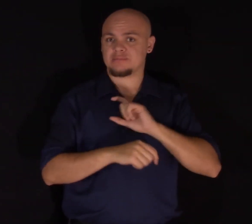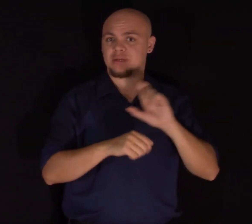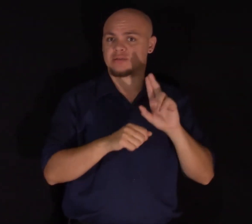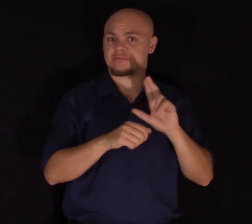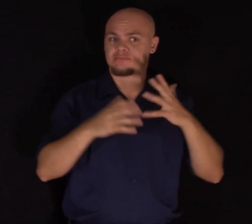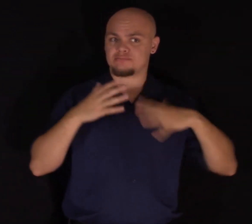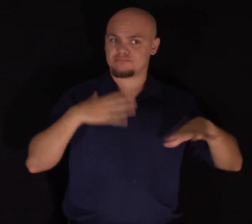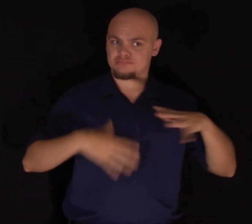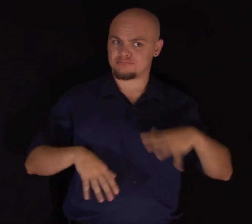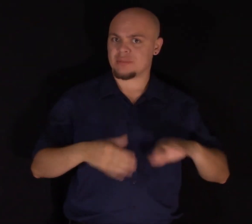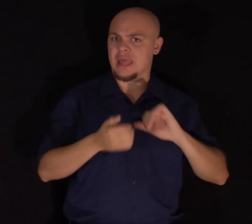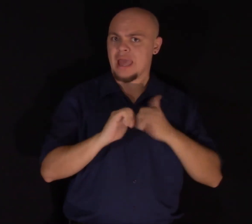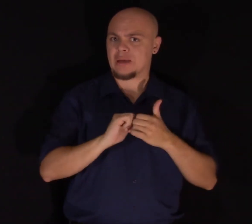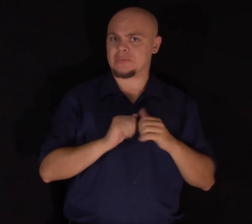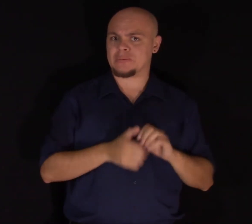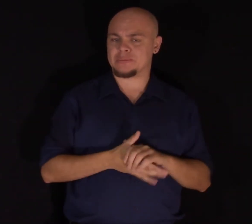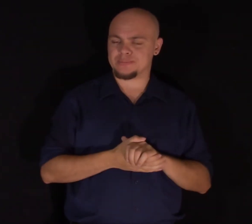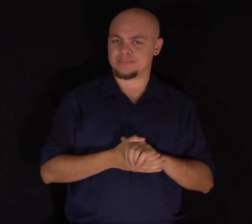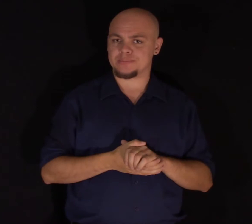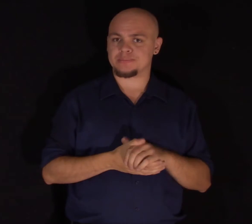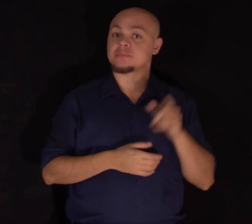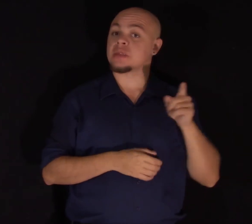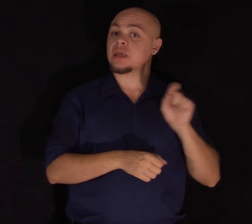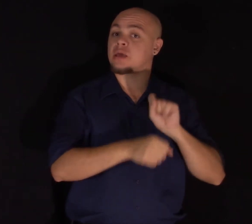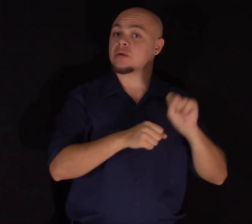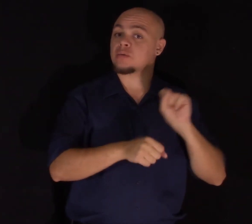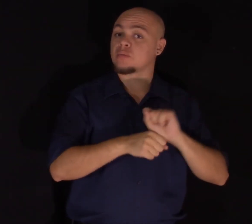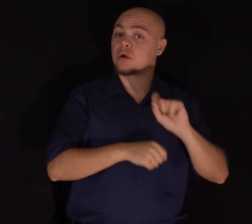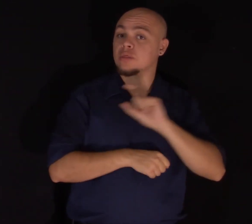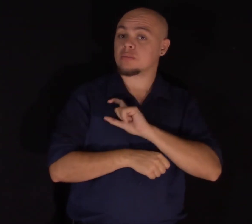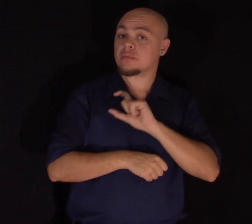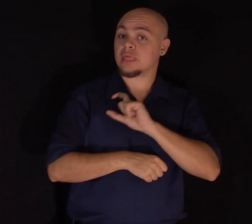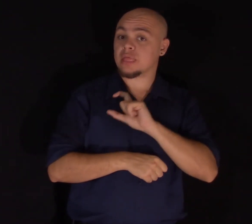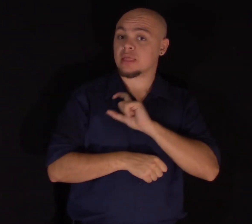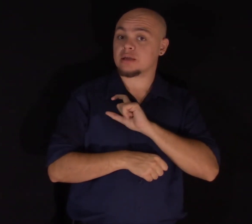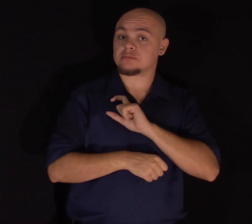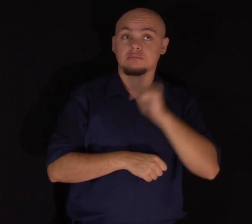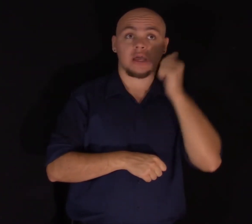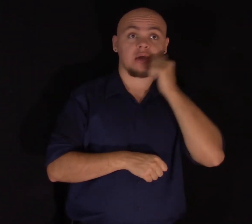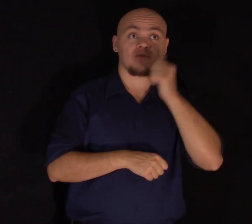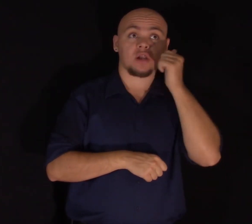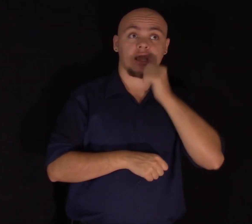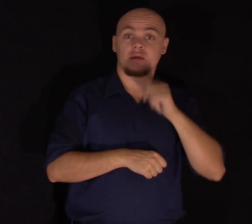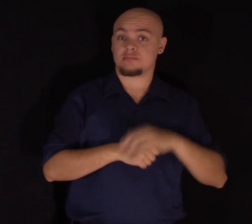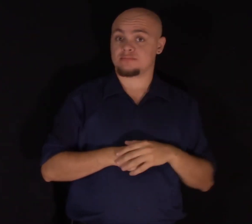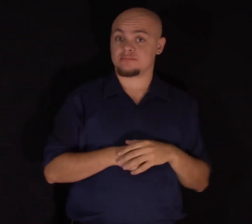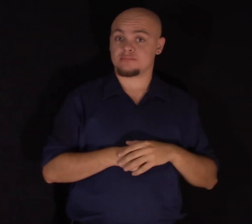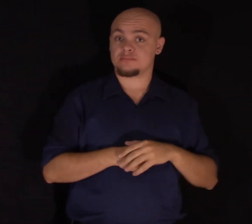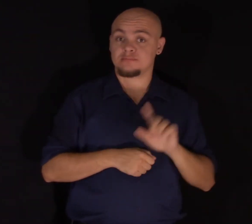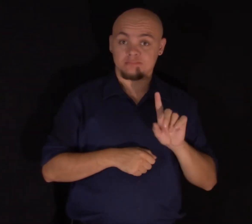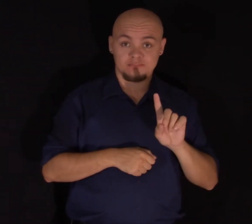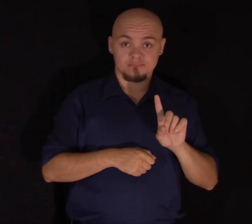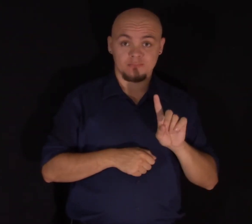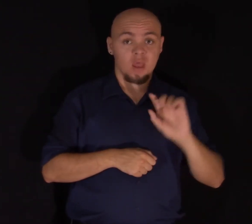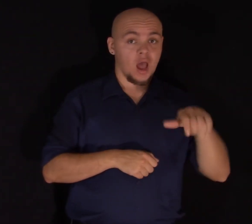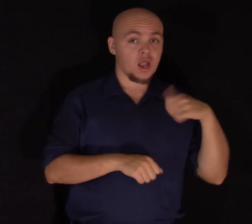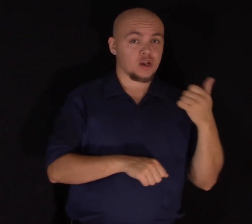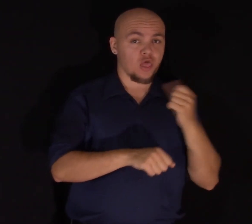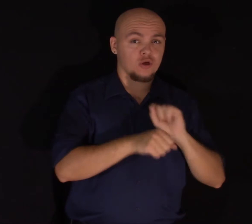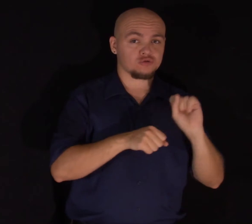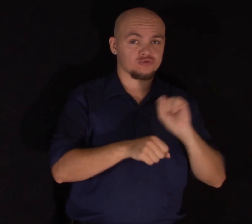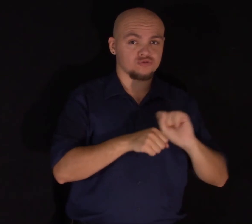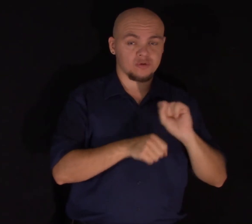He worked for the police department by day, but he also had another job, which